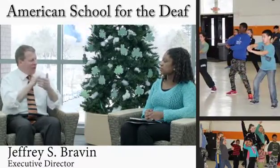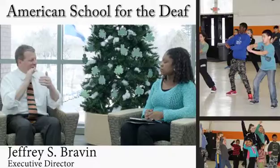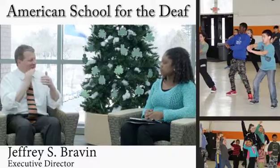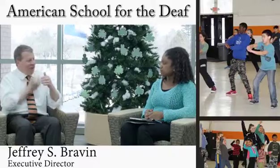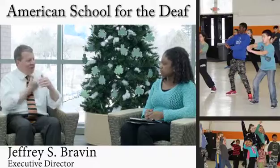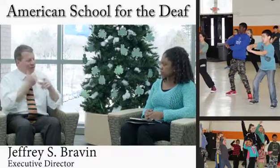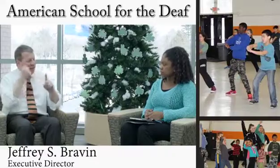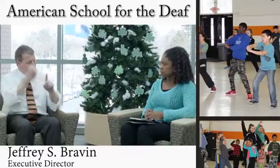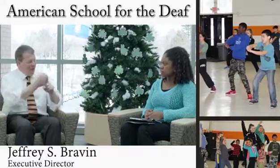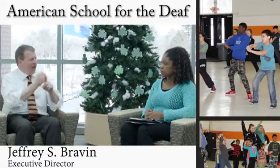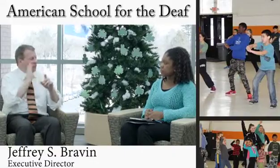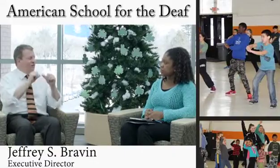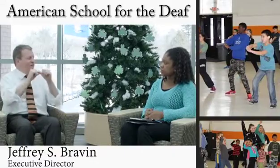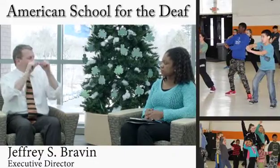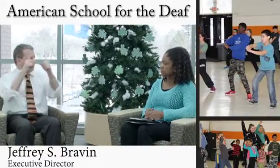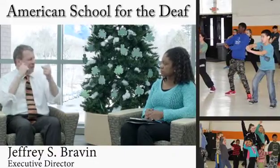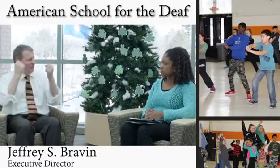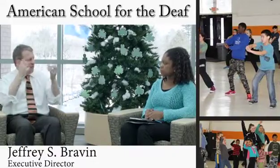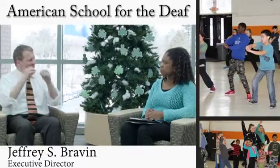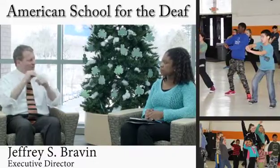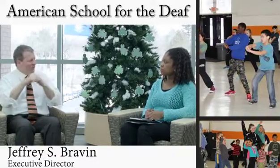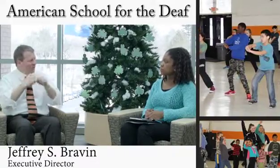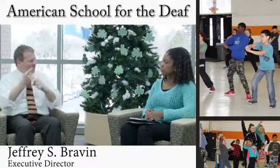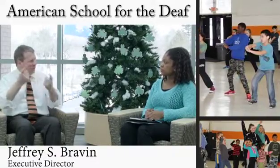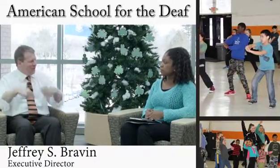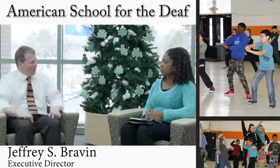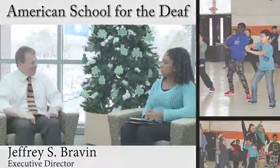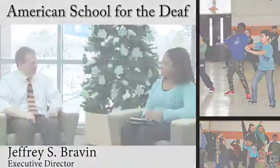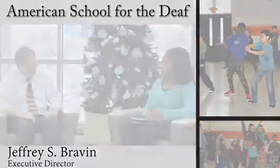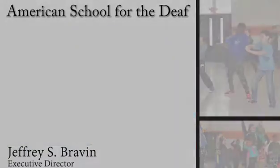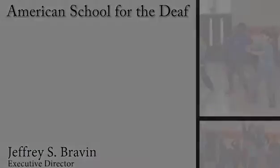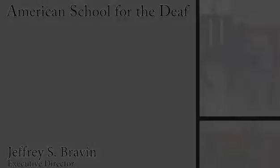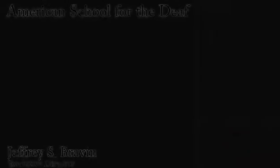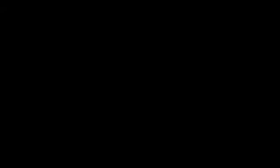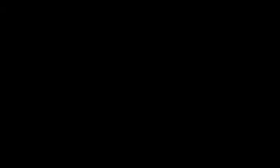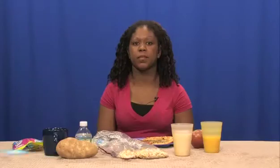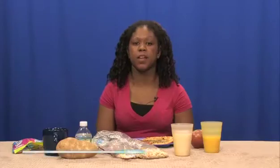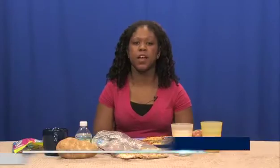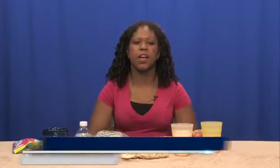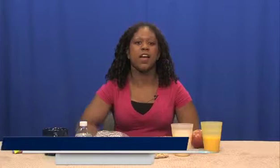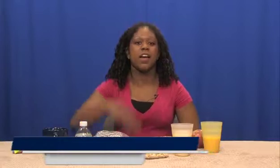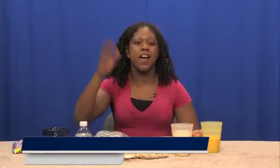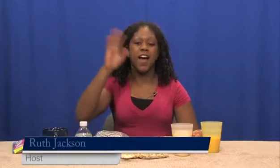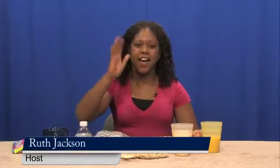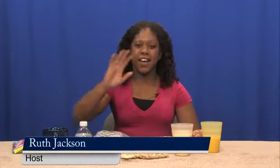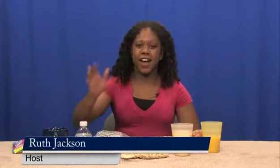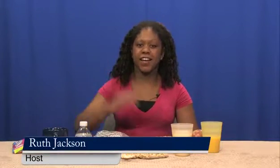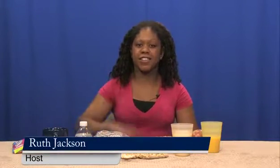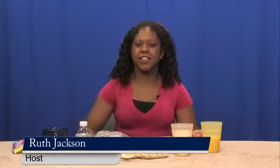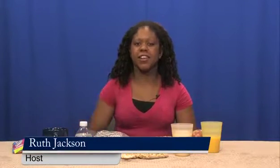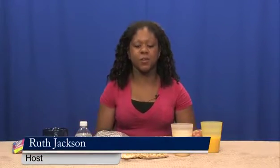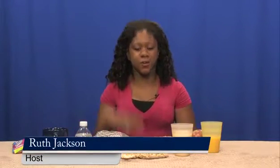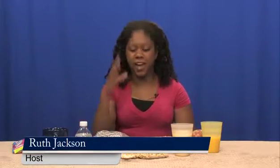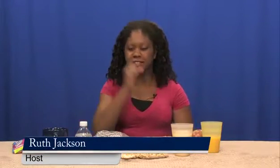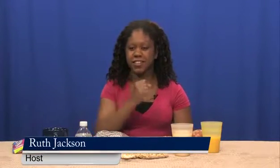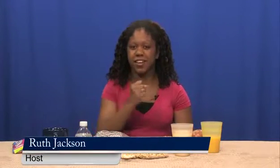want to make sure that our impact continues for many more years to come. Hi guys, you guessed it.